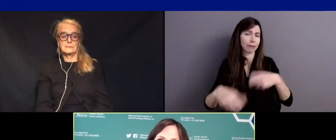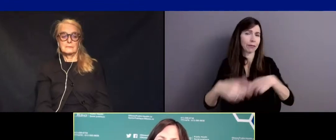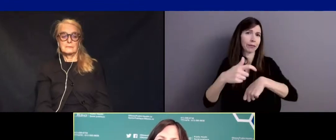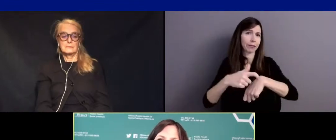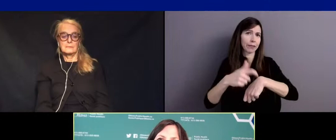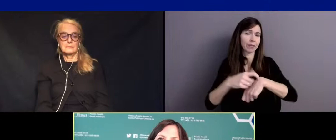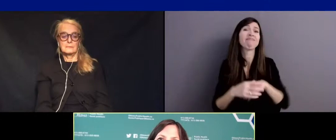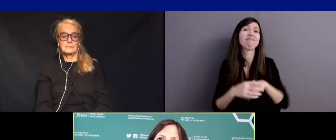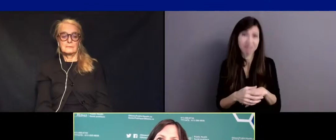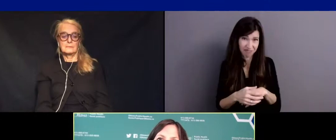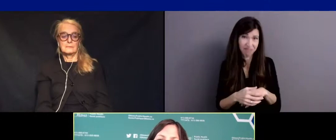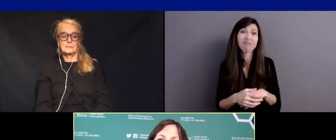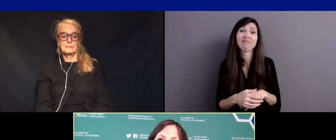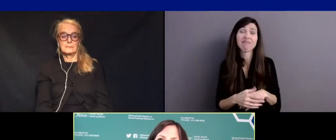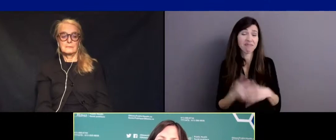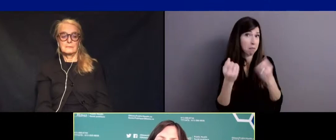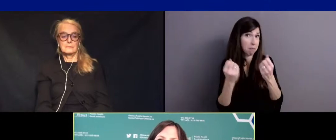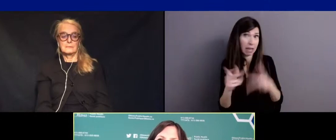be indoors,